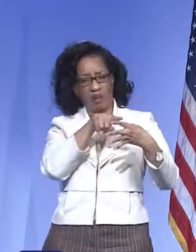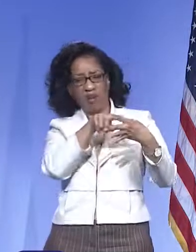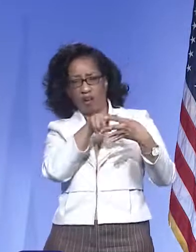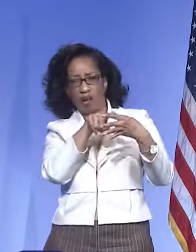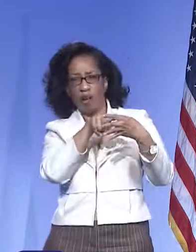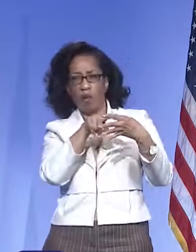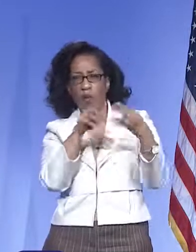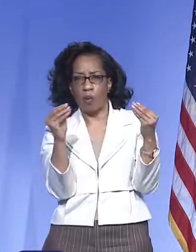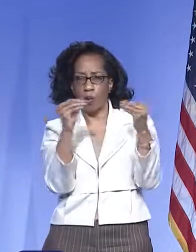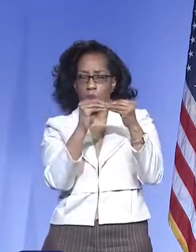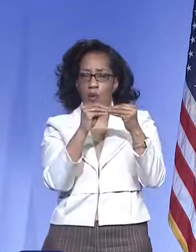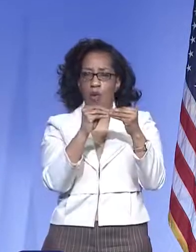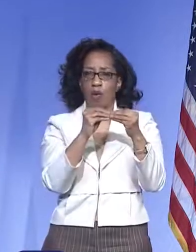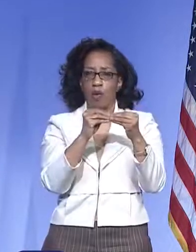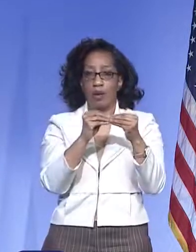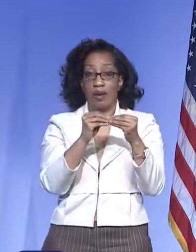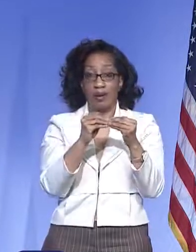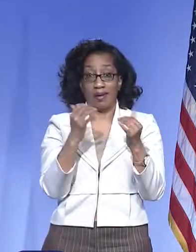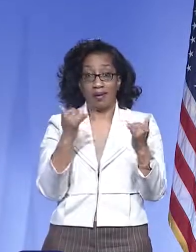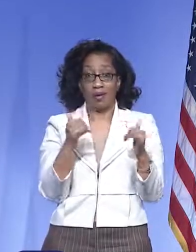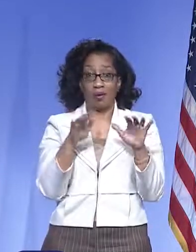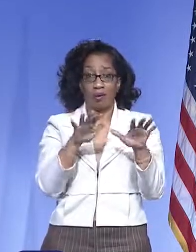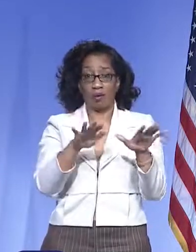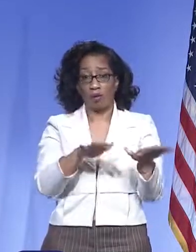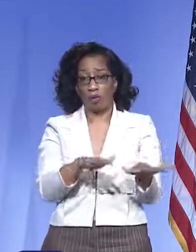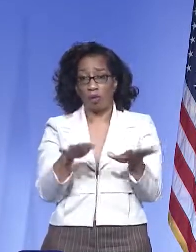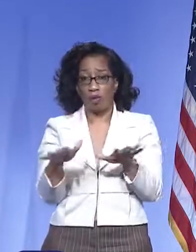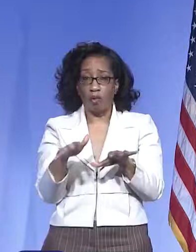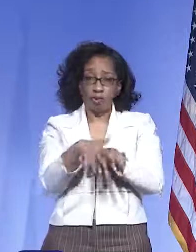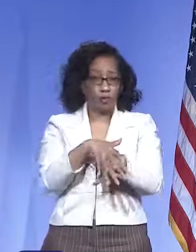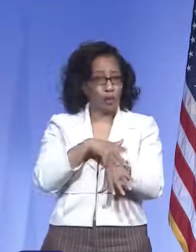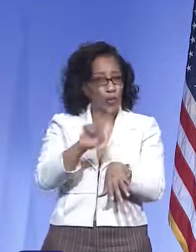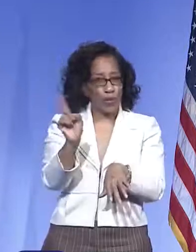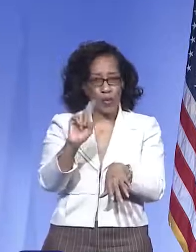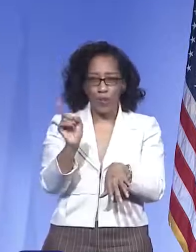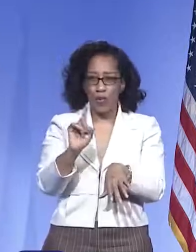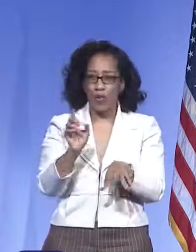we show no signs of slowing down here in Memphis and Shelby County.